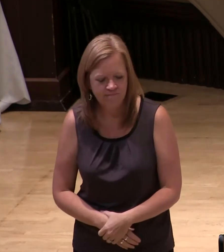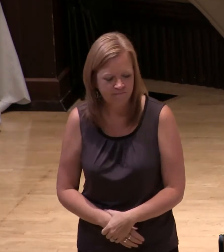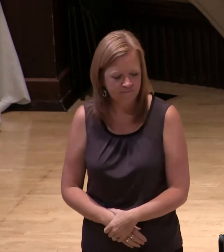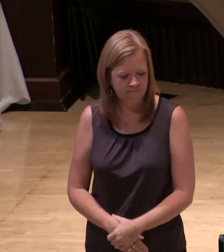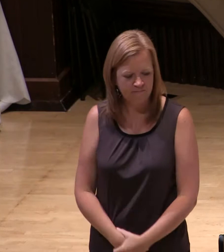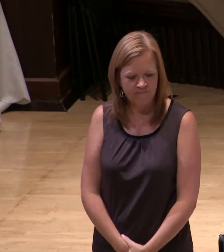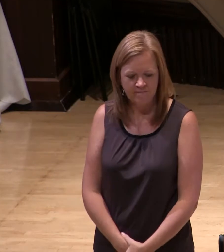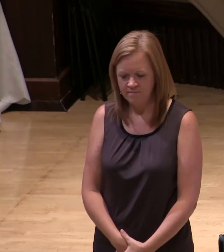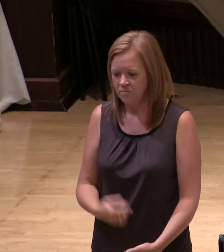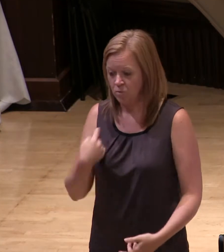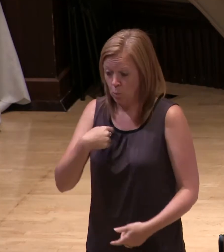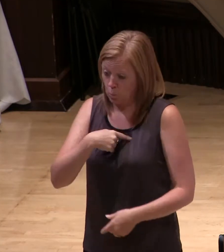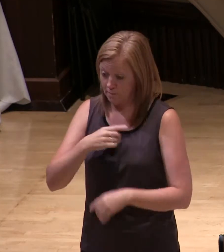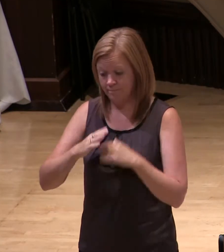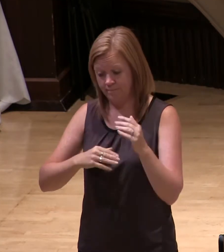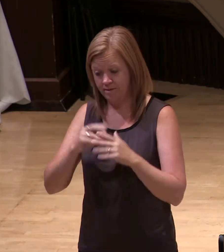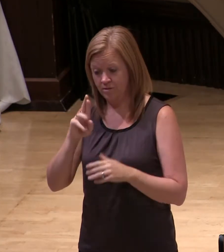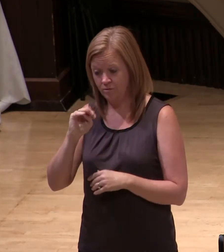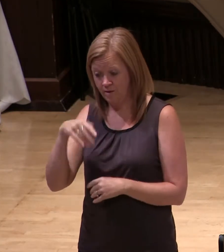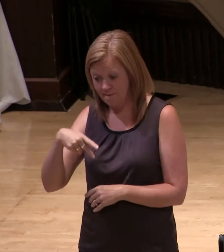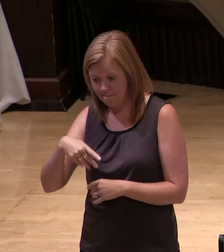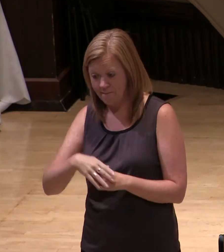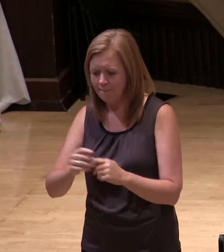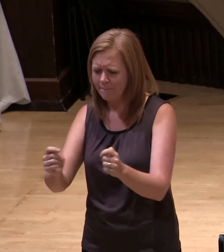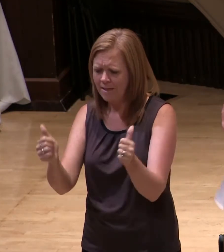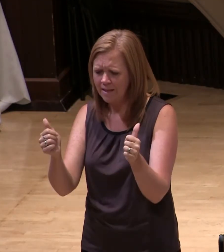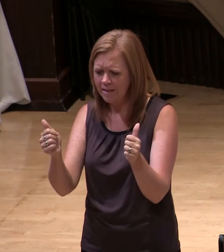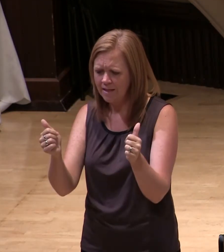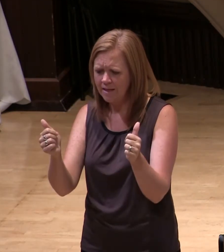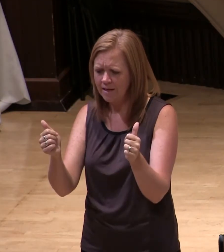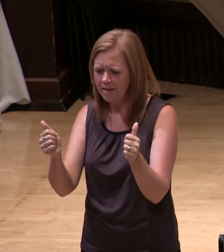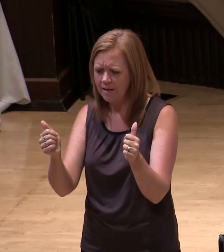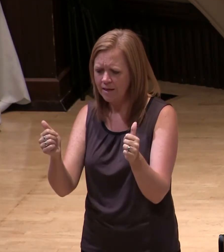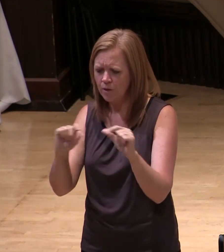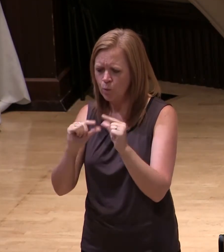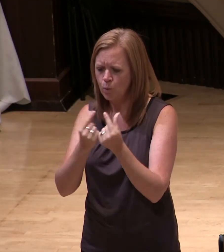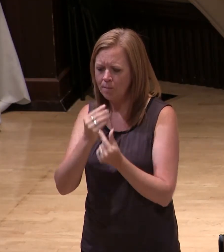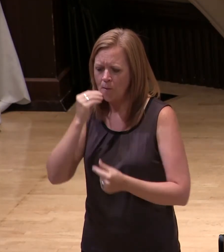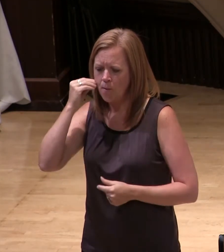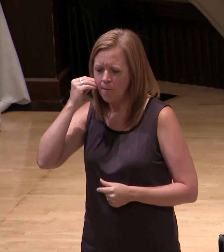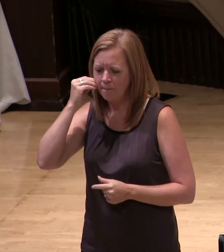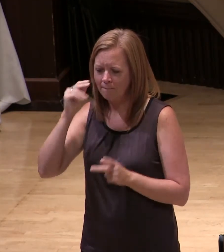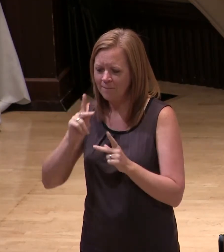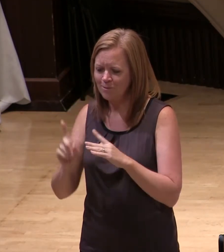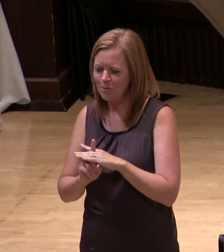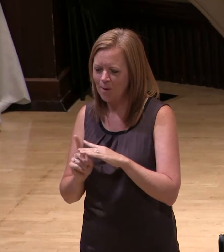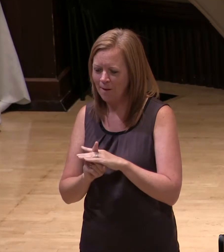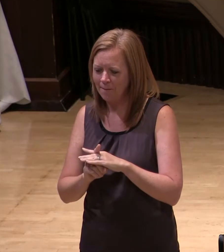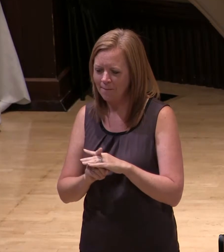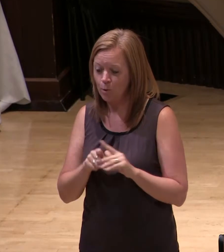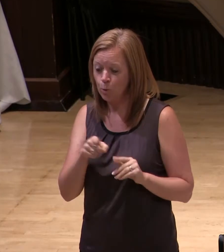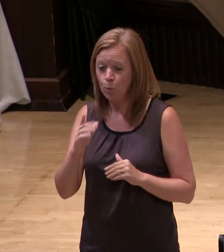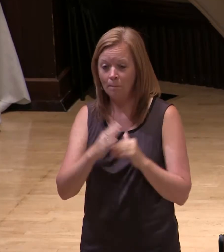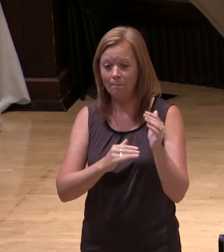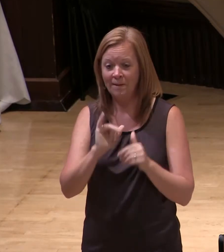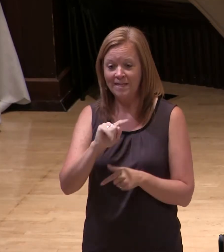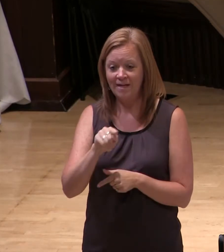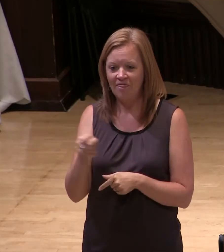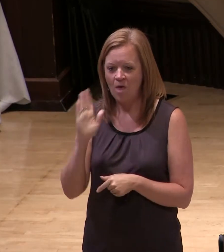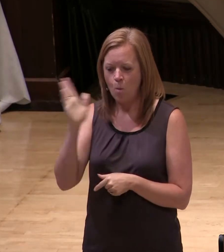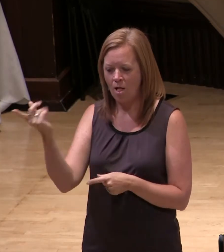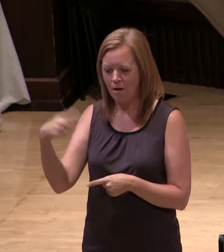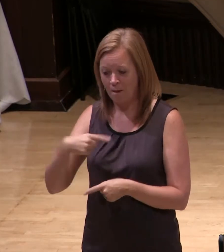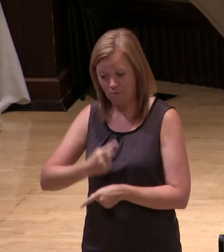And so we built the ramp, and immediately the group homes showed up. You build it and they will come, right?